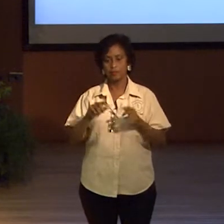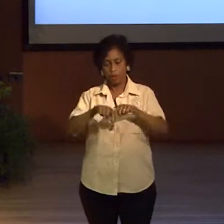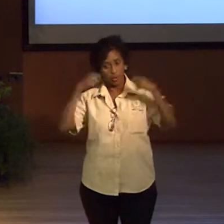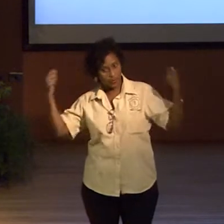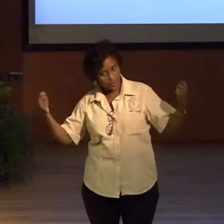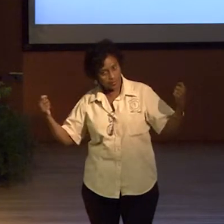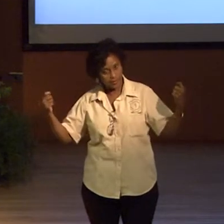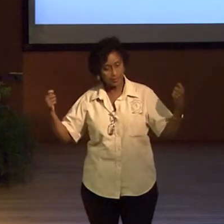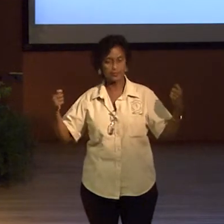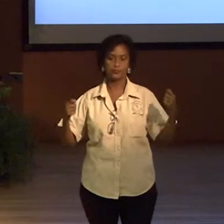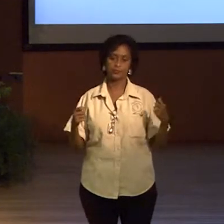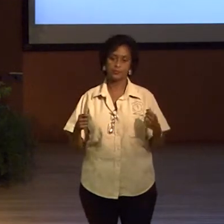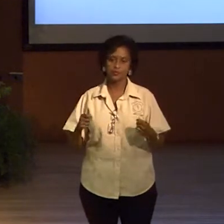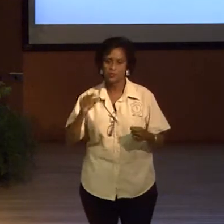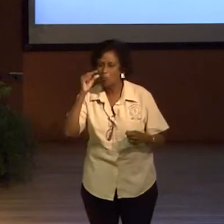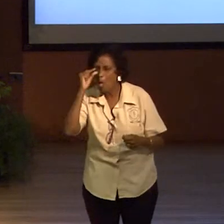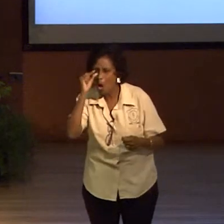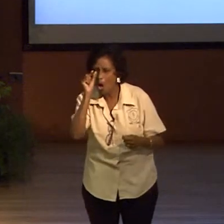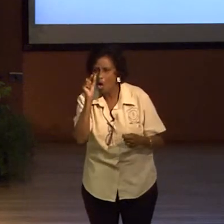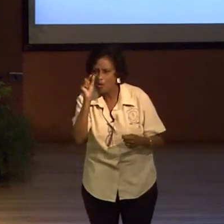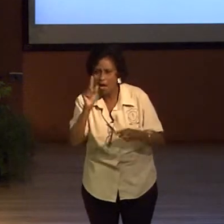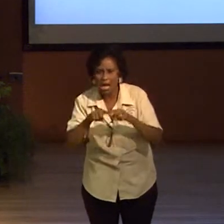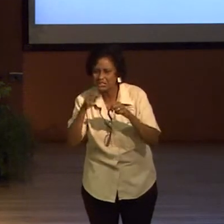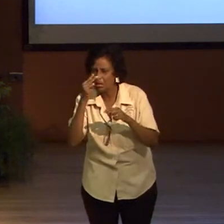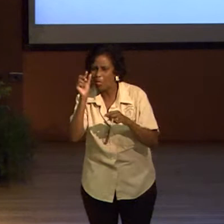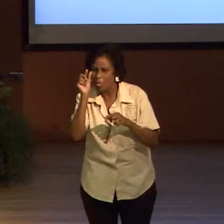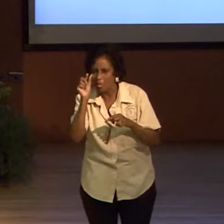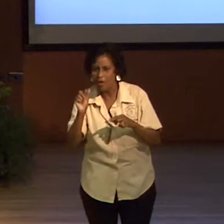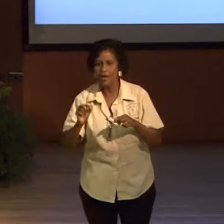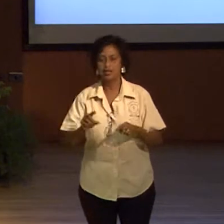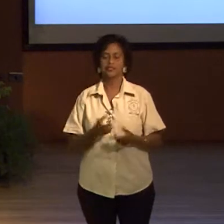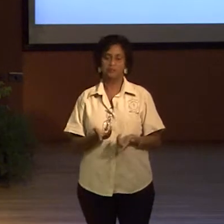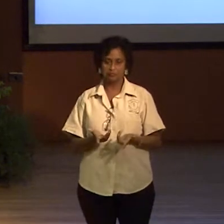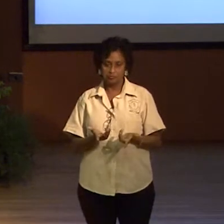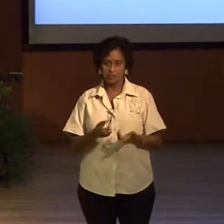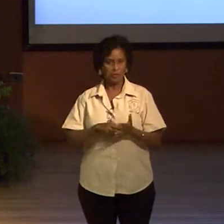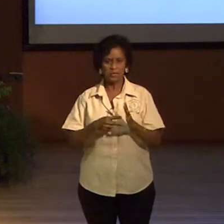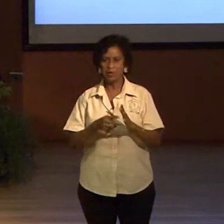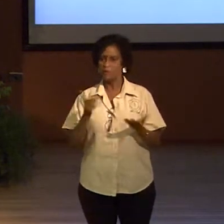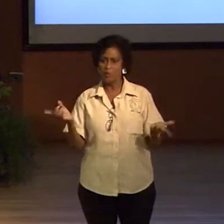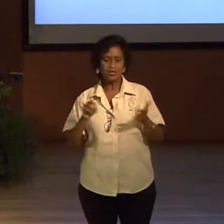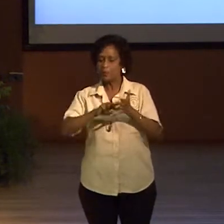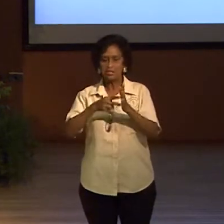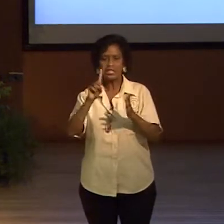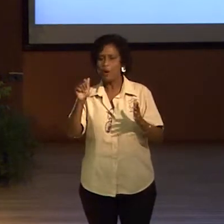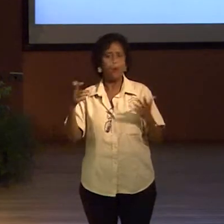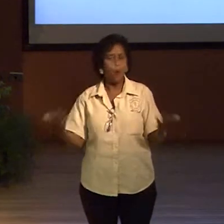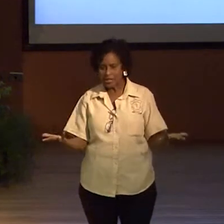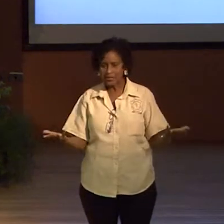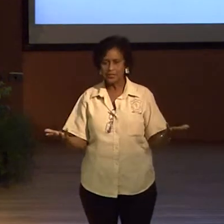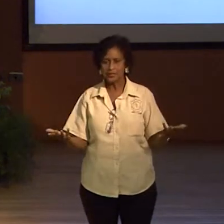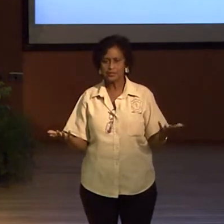the print is a little small. It says, what's disability got to do with it? And the interesting